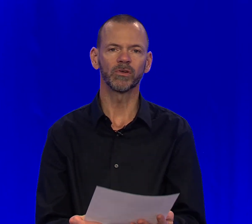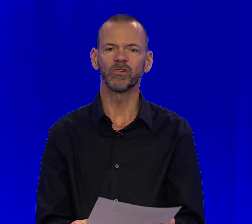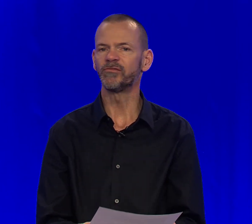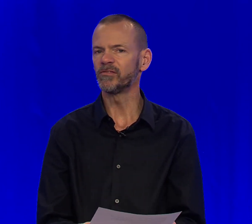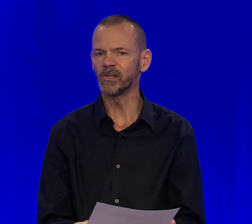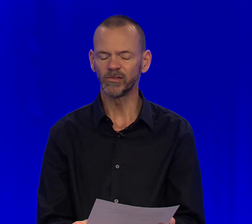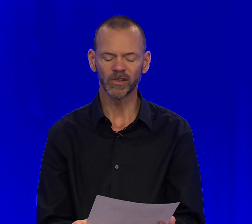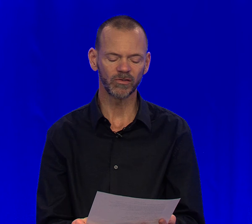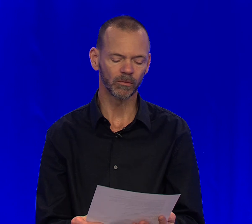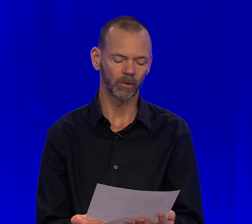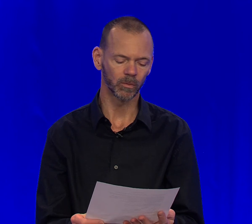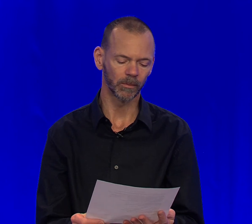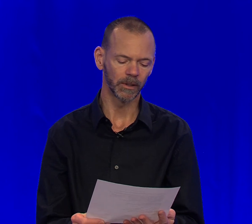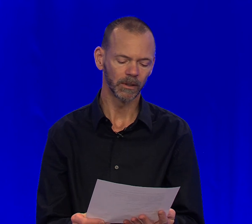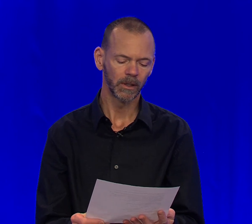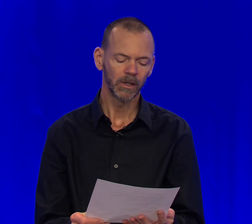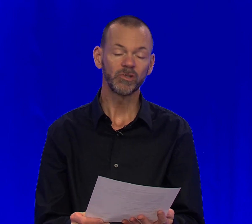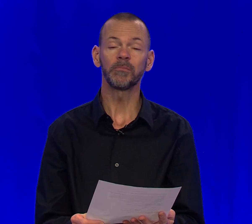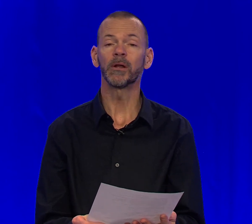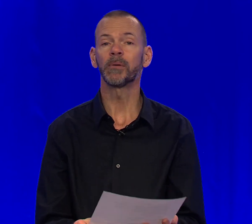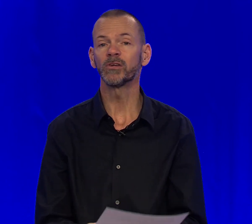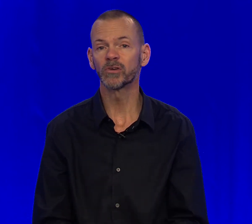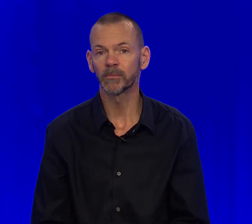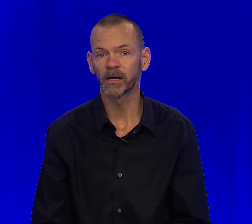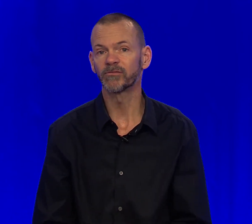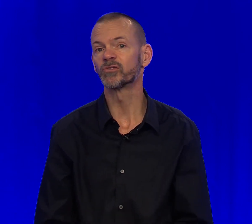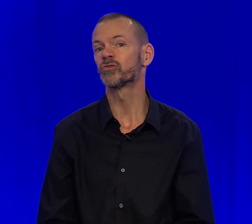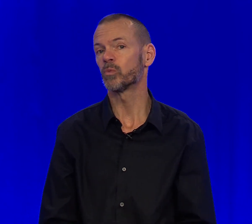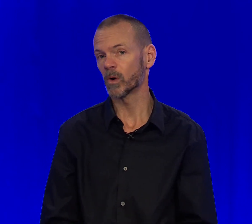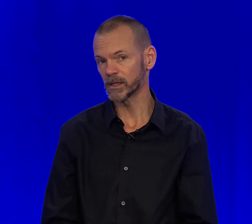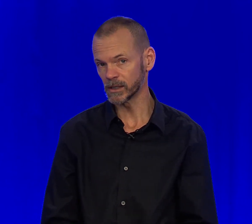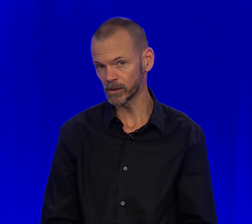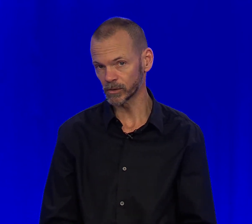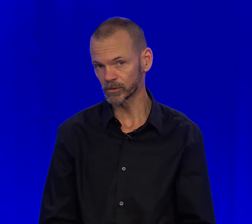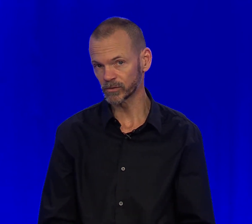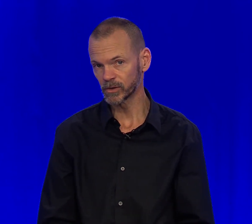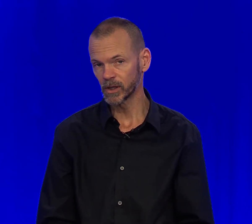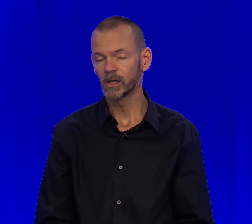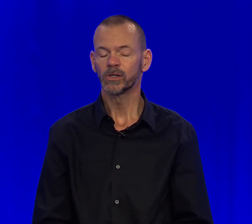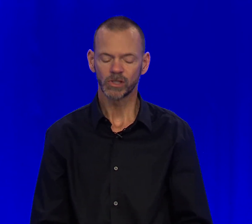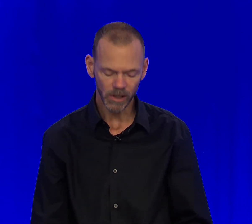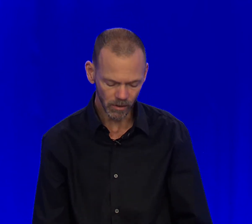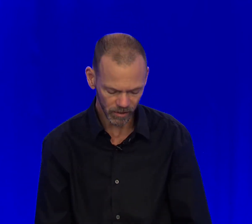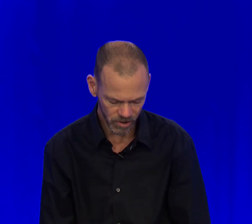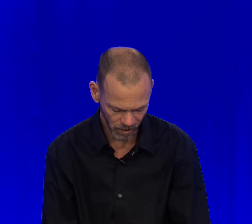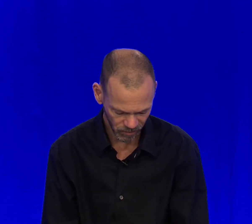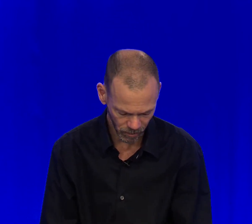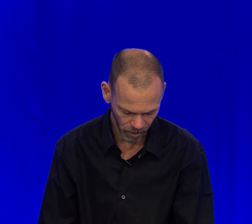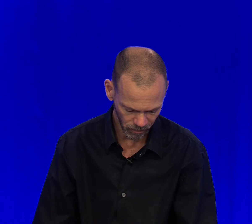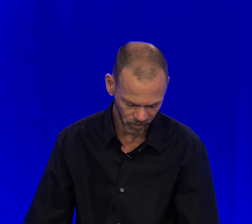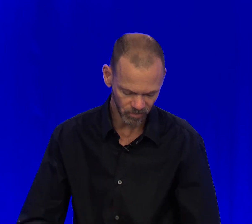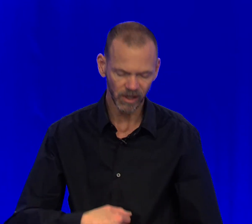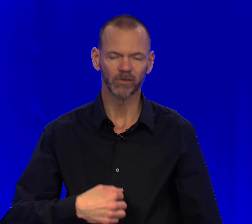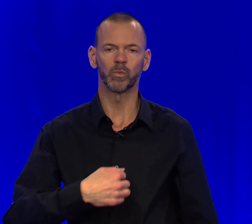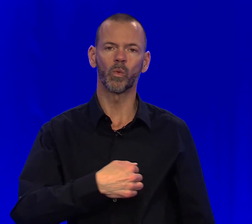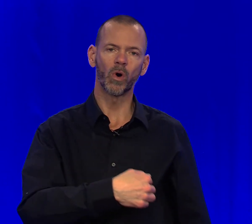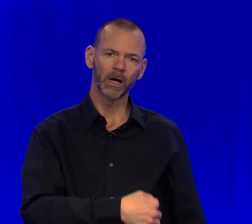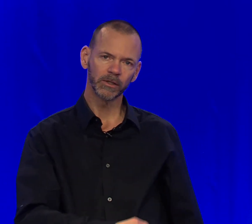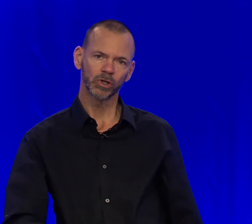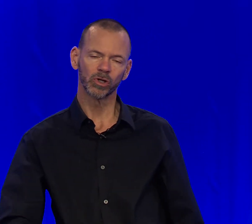a 56-year-old woman. She's been a patient of mine for 20 years. She knew that she had scoliosis. She has one curve